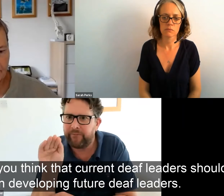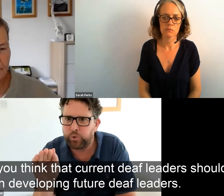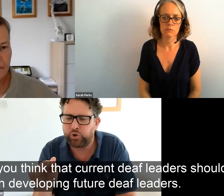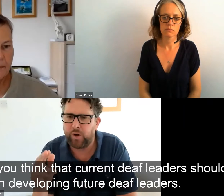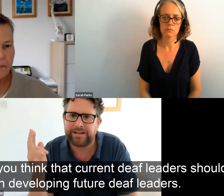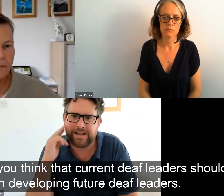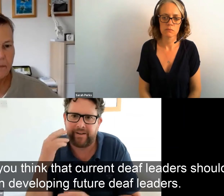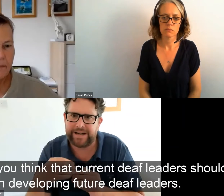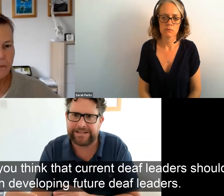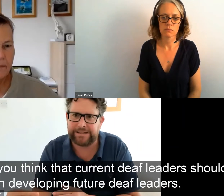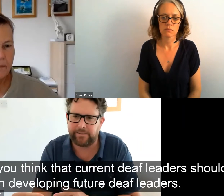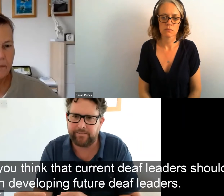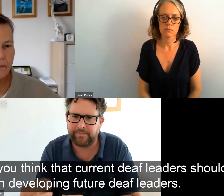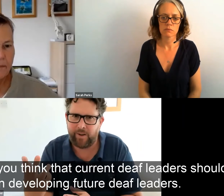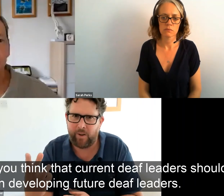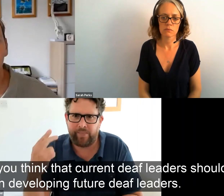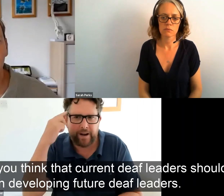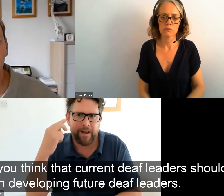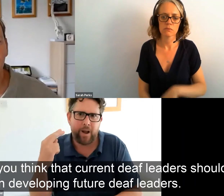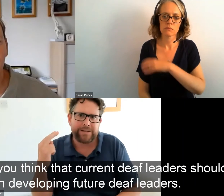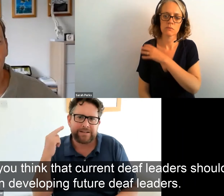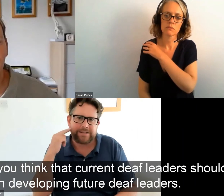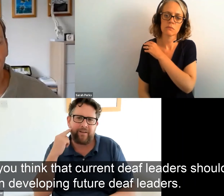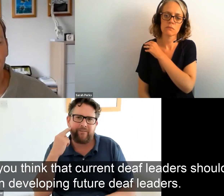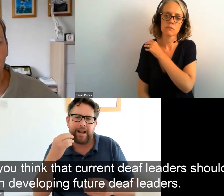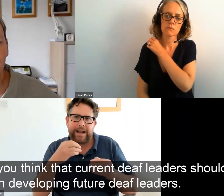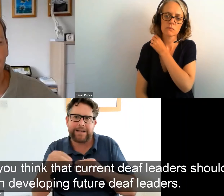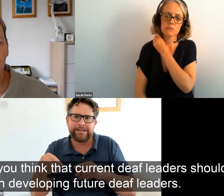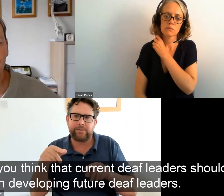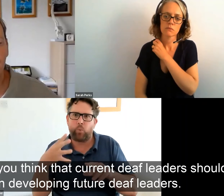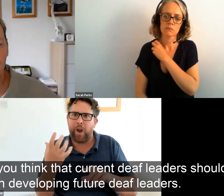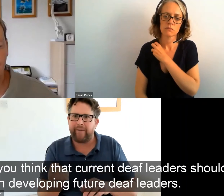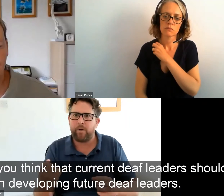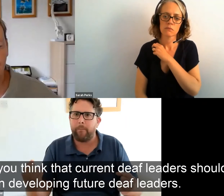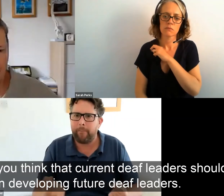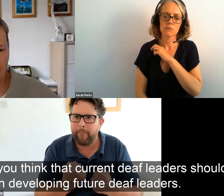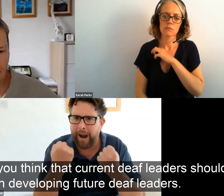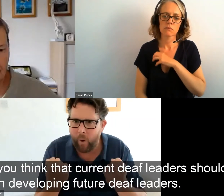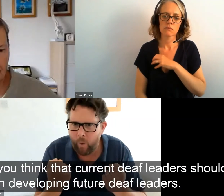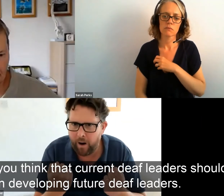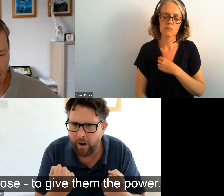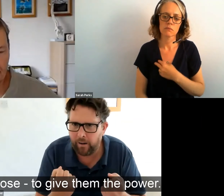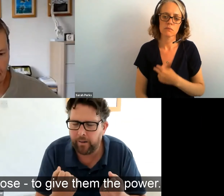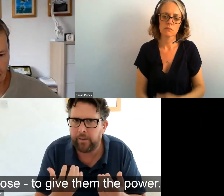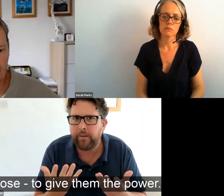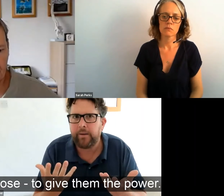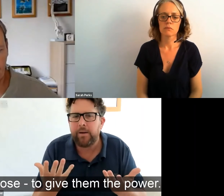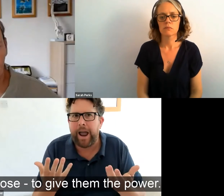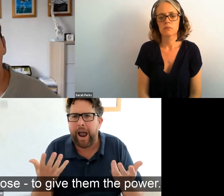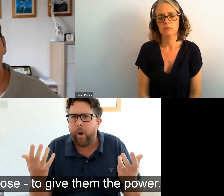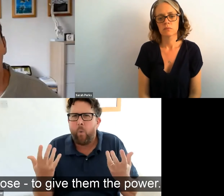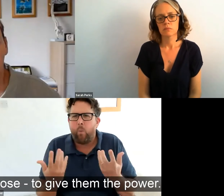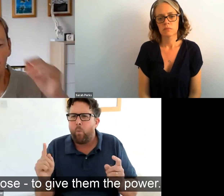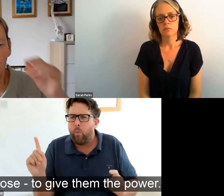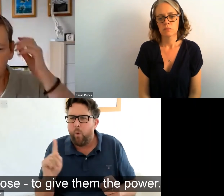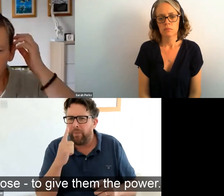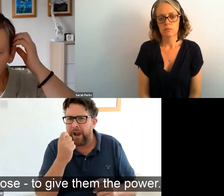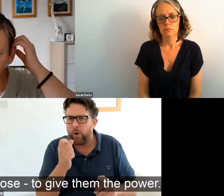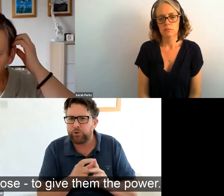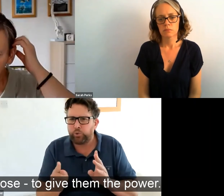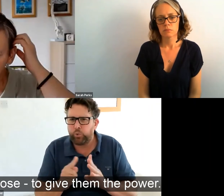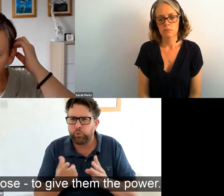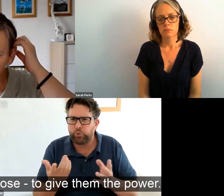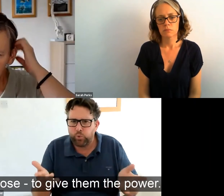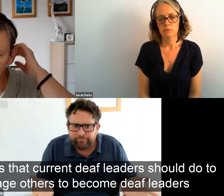leaders should play in developing future deaf leaders? Those to give them